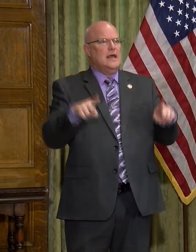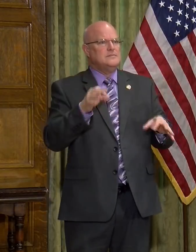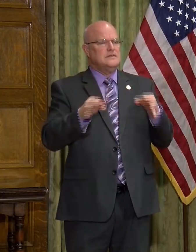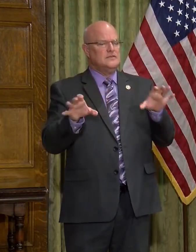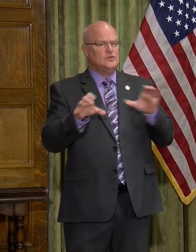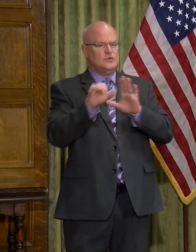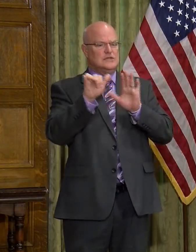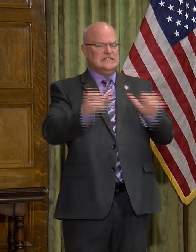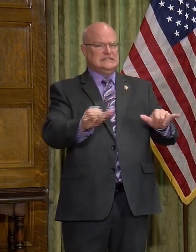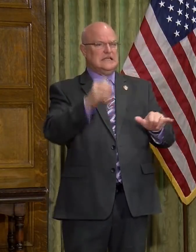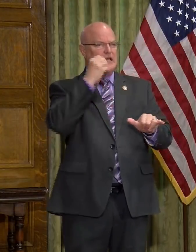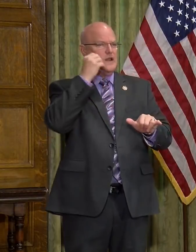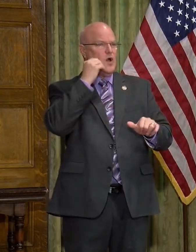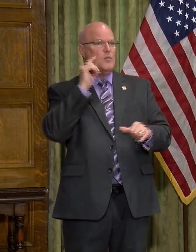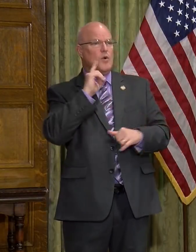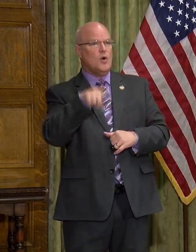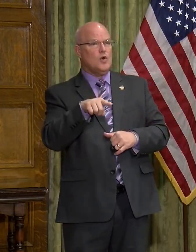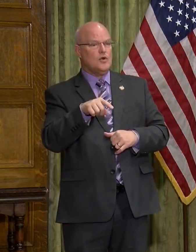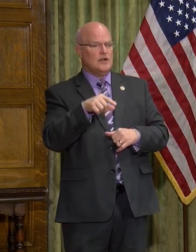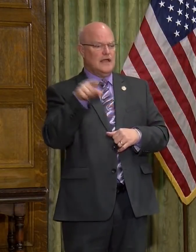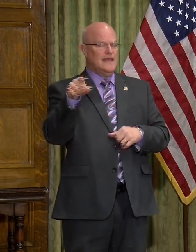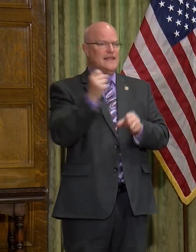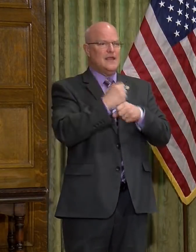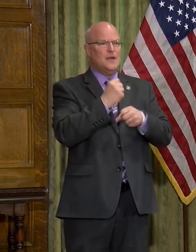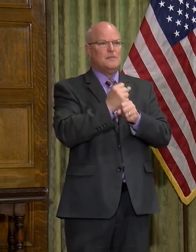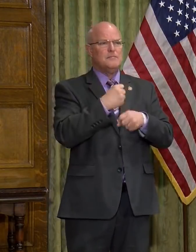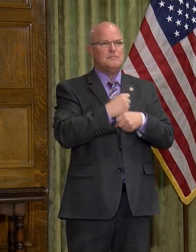a stay-at-home order, and they're making